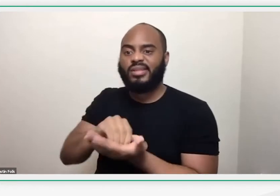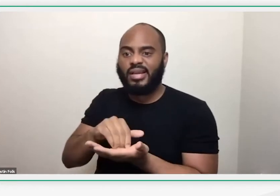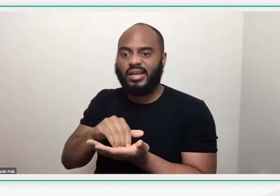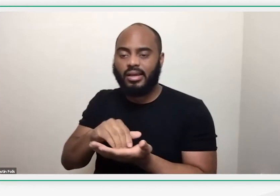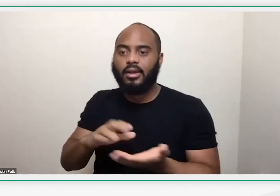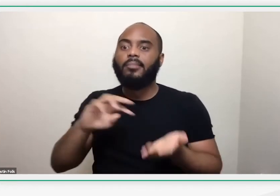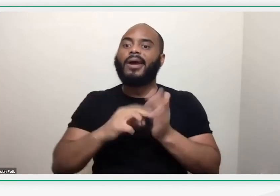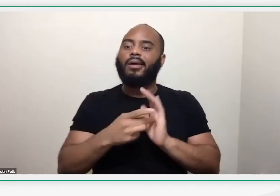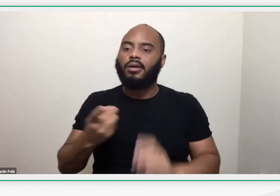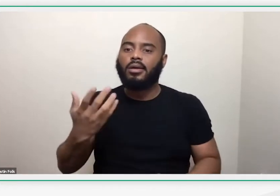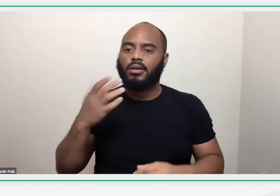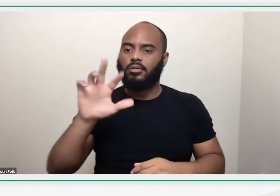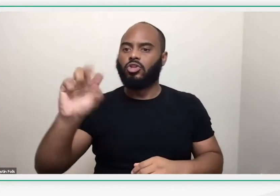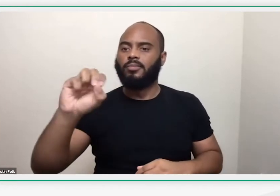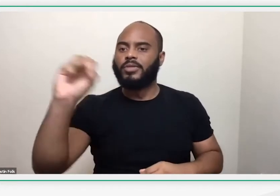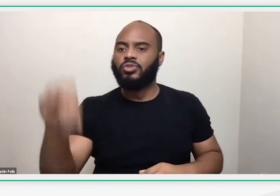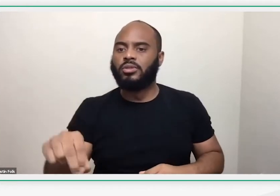And so